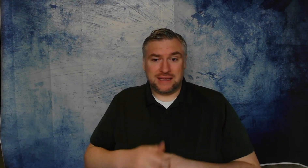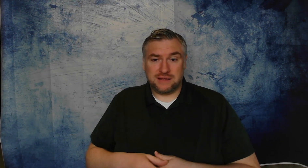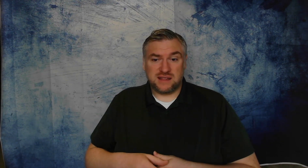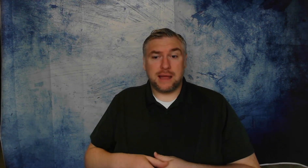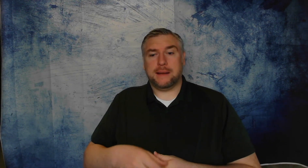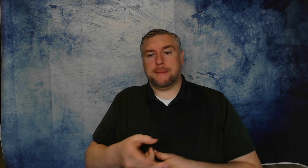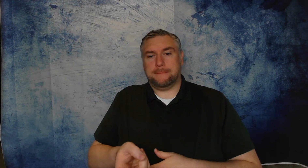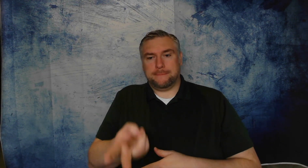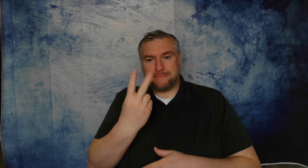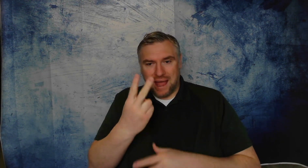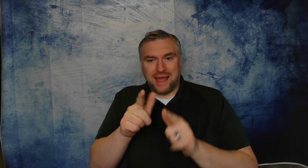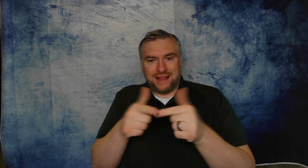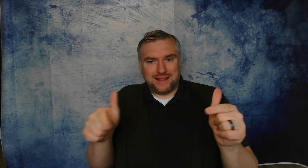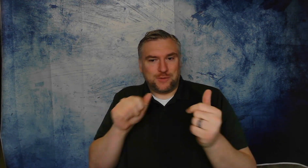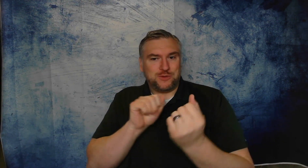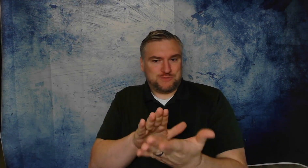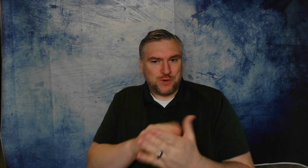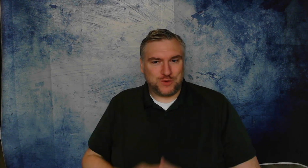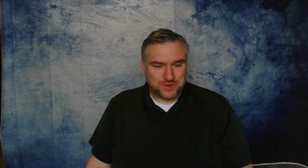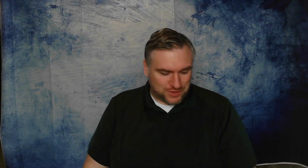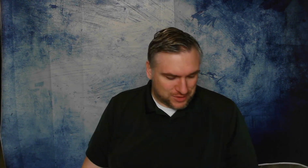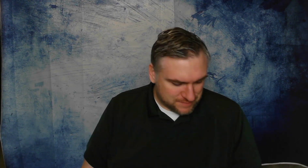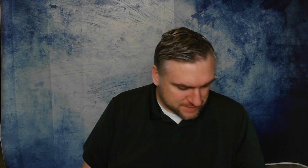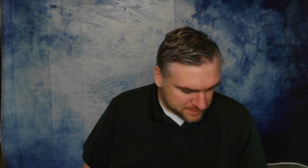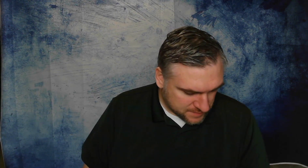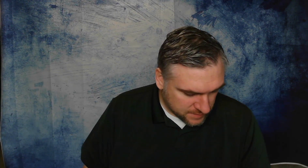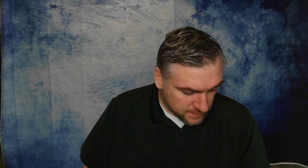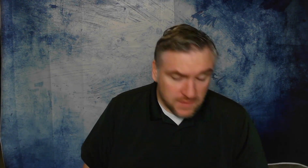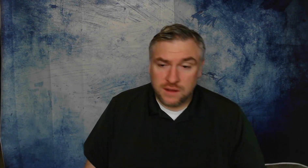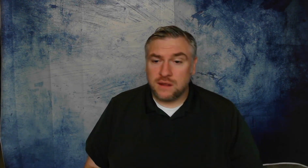they had therapy that day or not. A real bilingual approach.